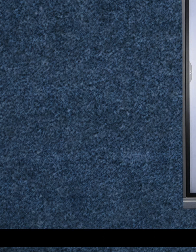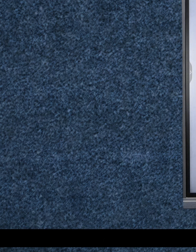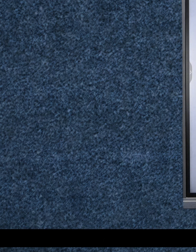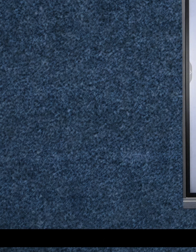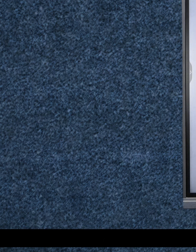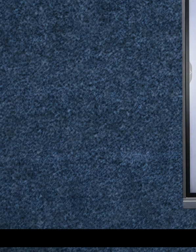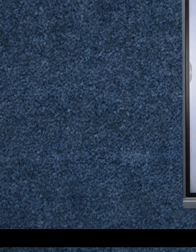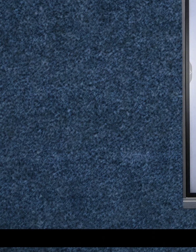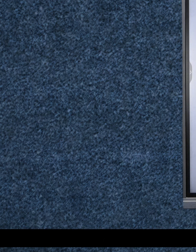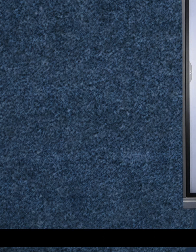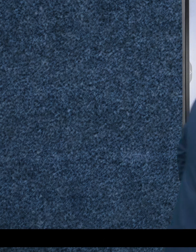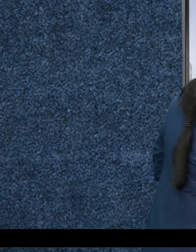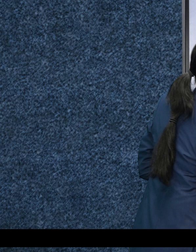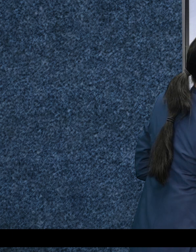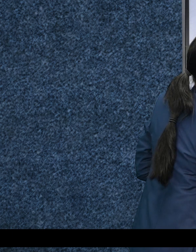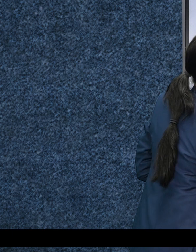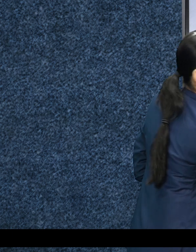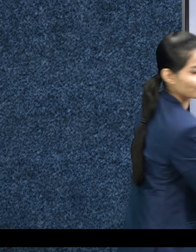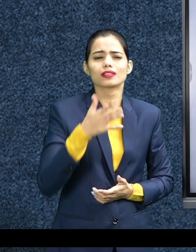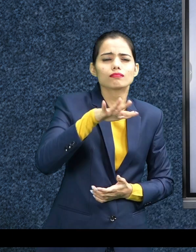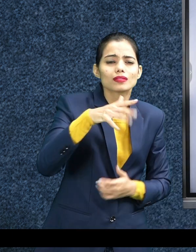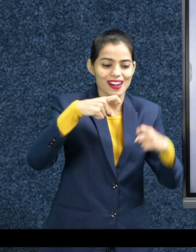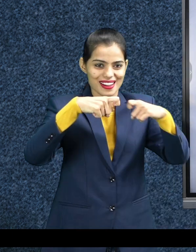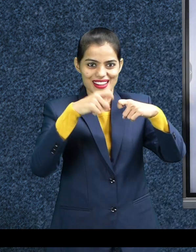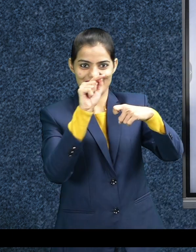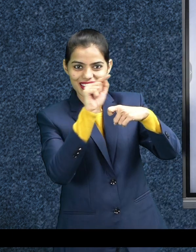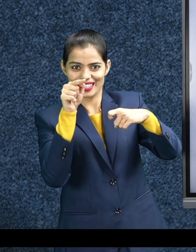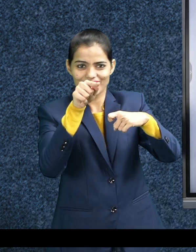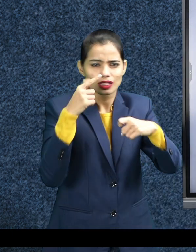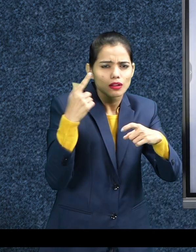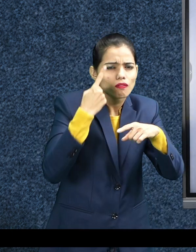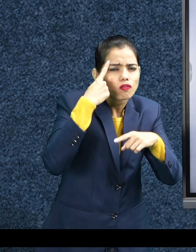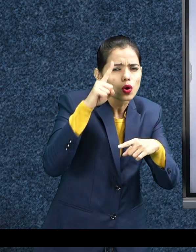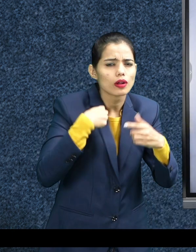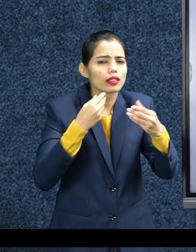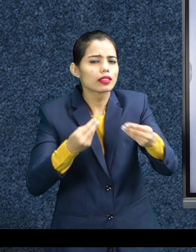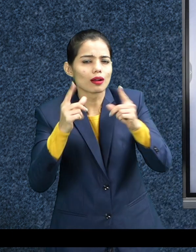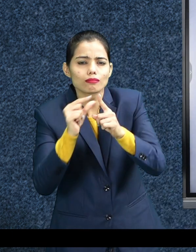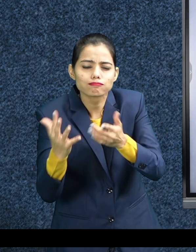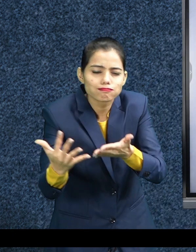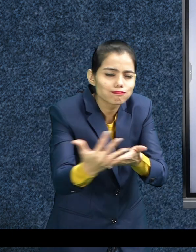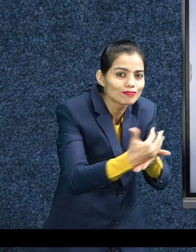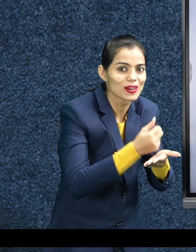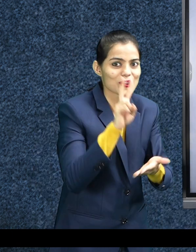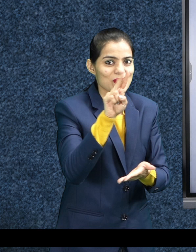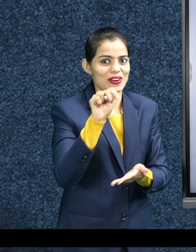x bar is equal to 2.8. The mean x bar for the given data is equal to 2.8.